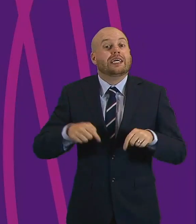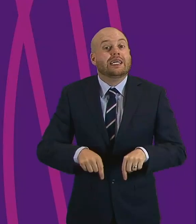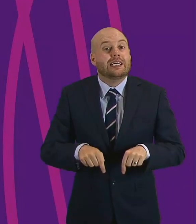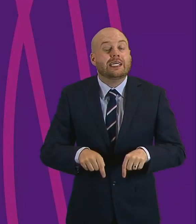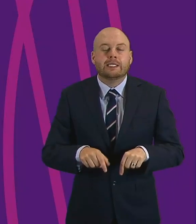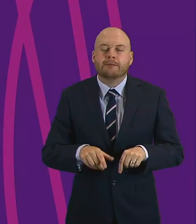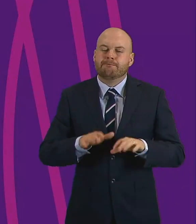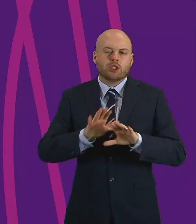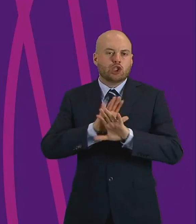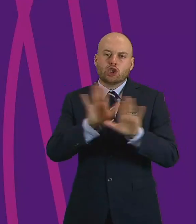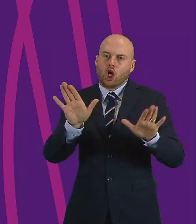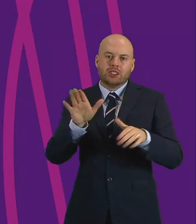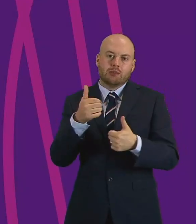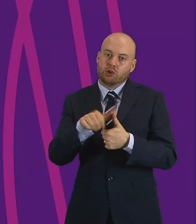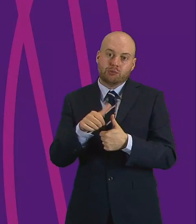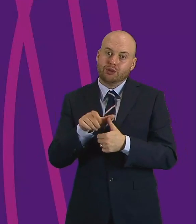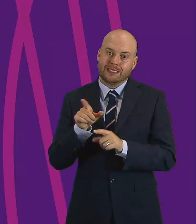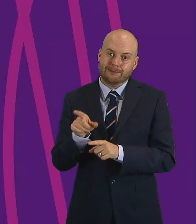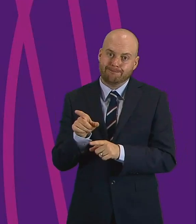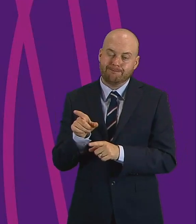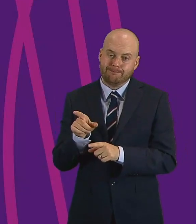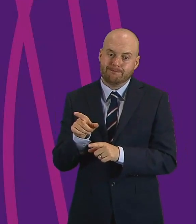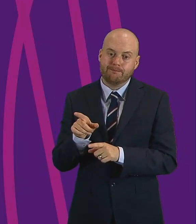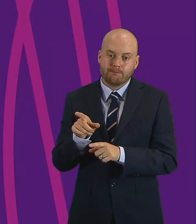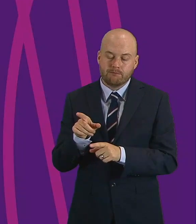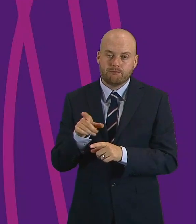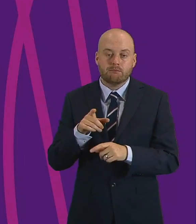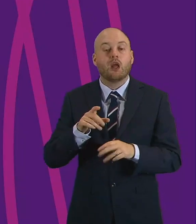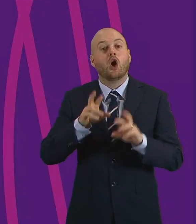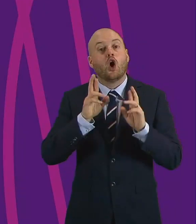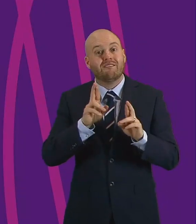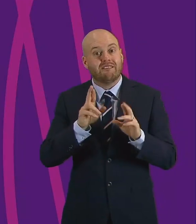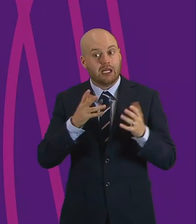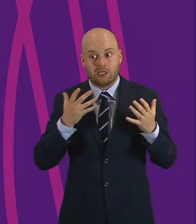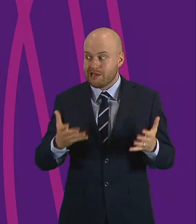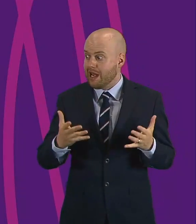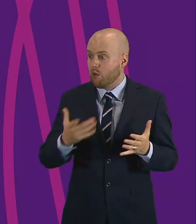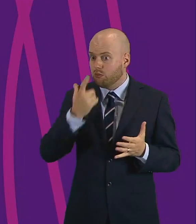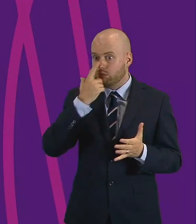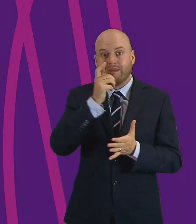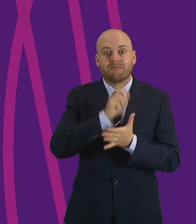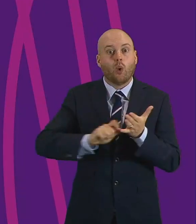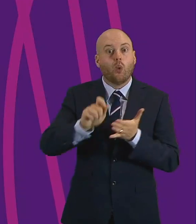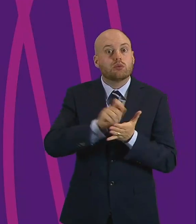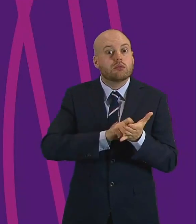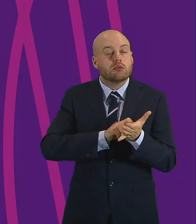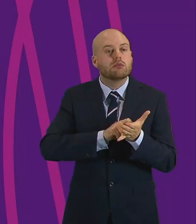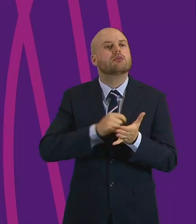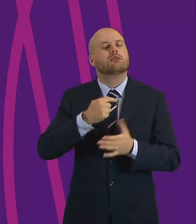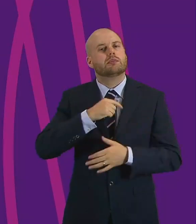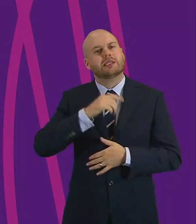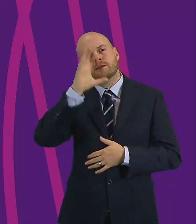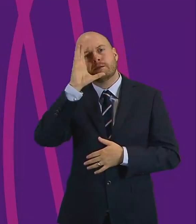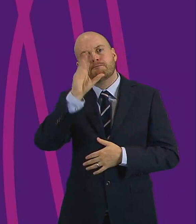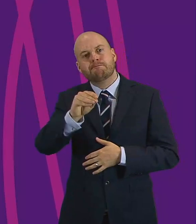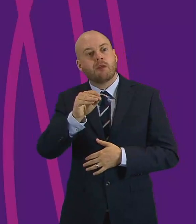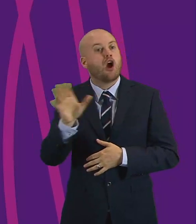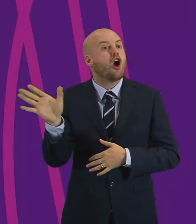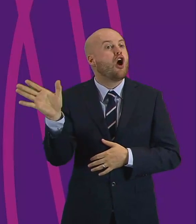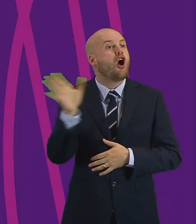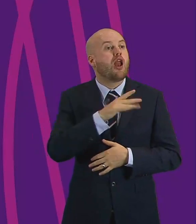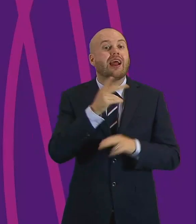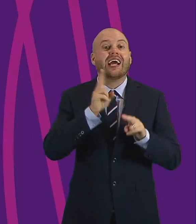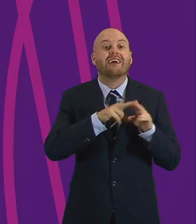not appropriate. And as we hopefully come to a vote now, I can assure the Parliament that if all parties support the